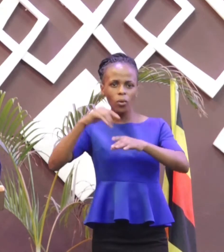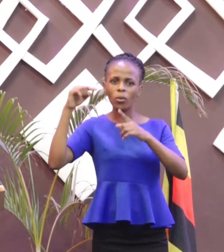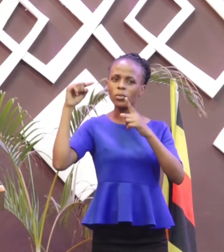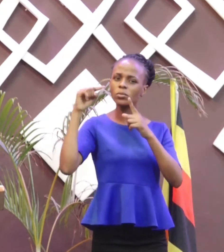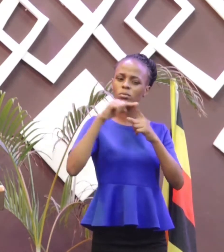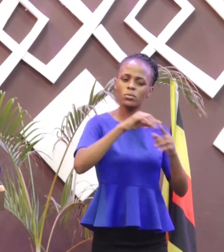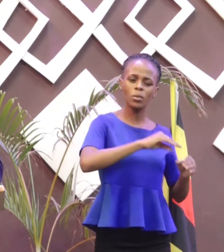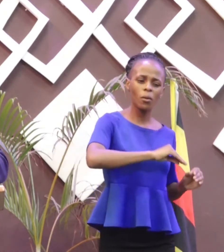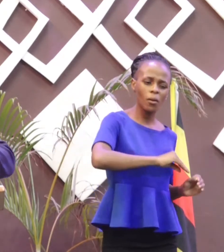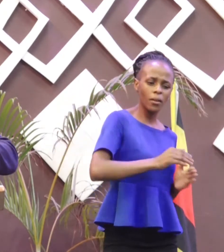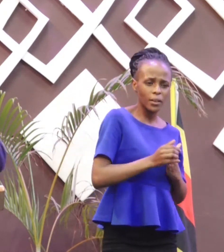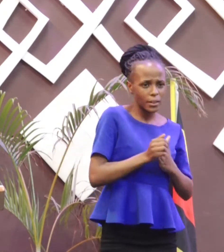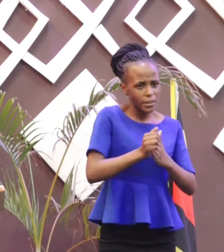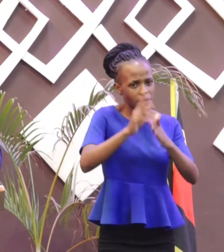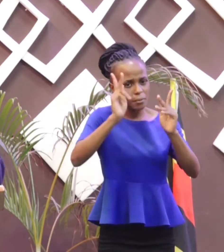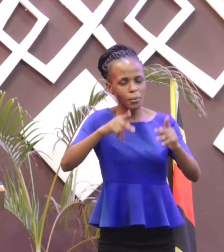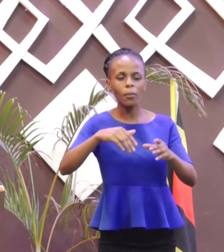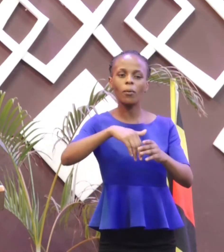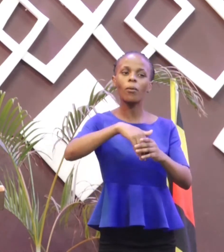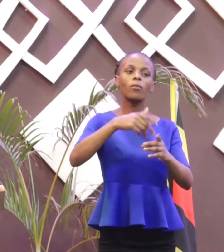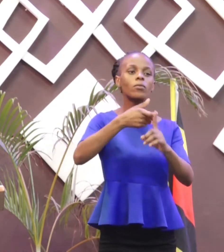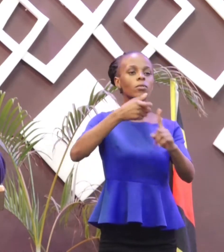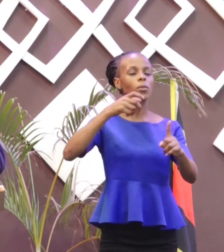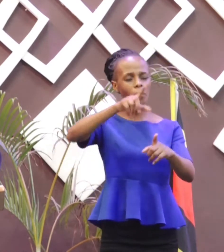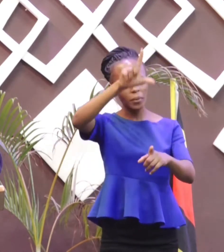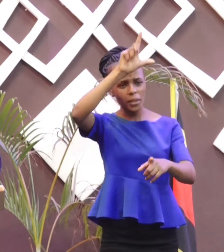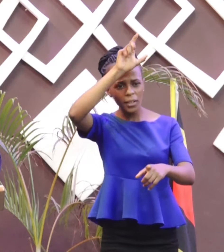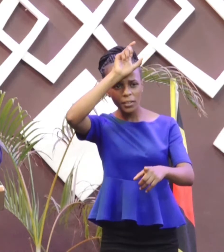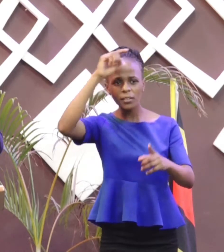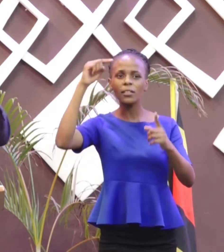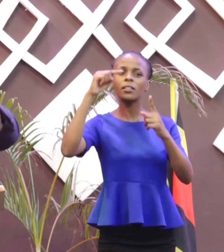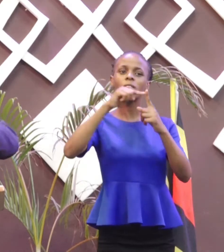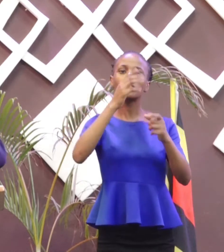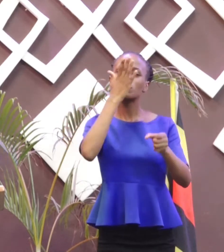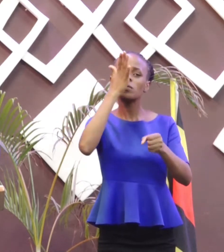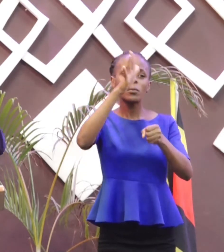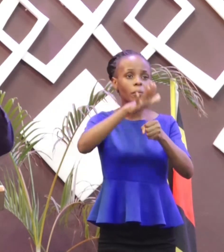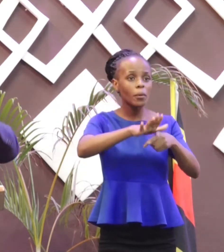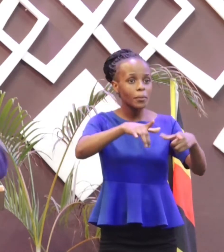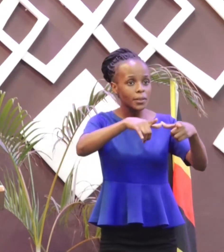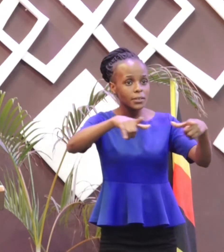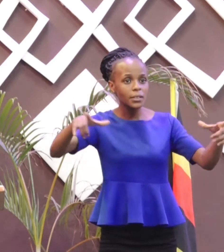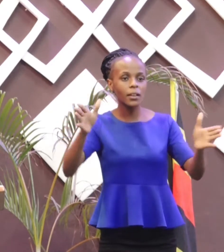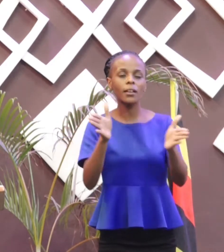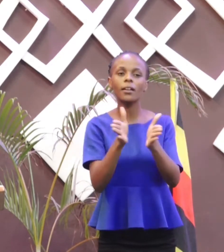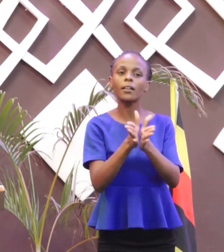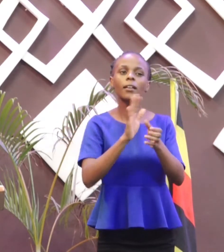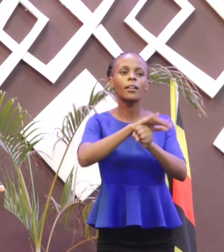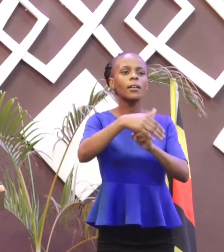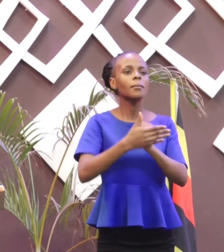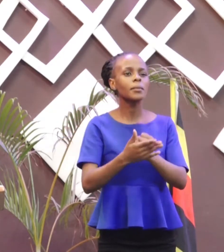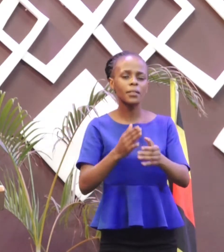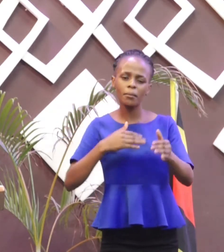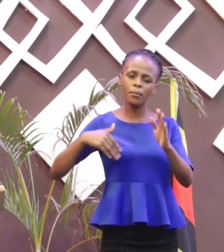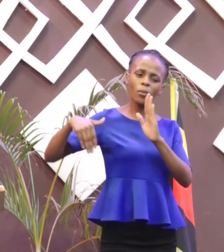out of Egypt and then take them to the promised land and you cause them to rotate around one place for